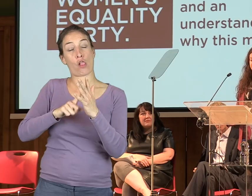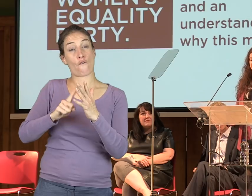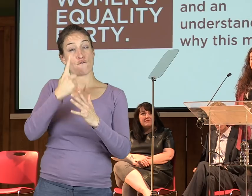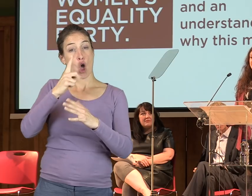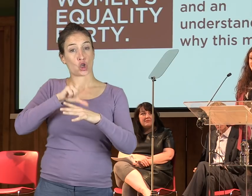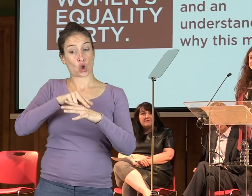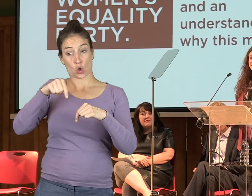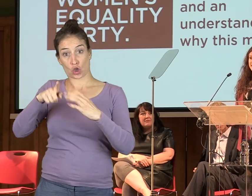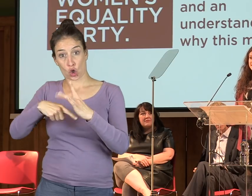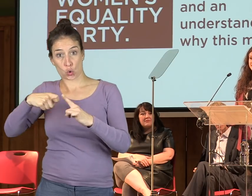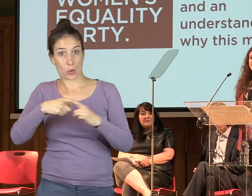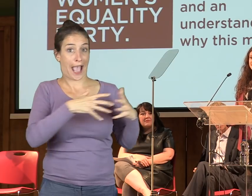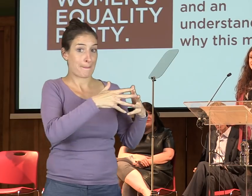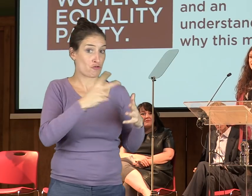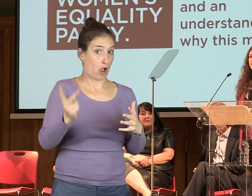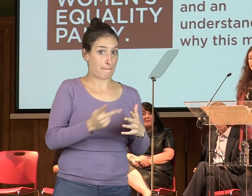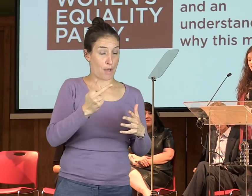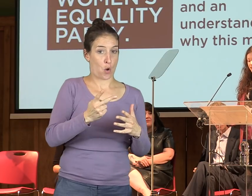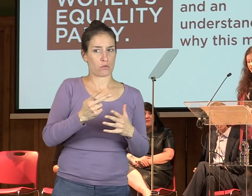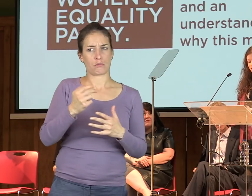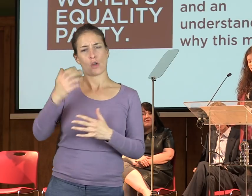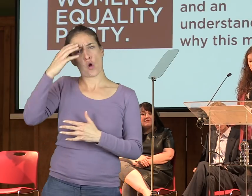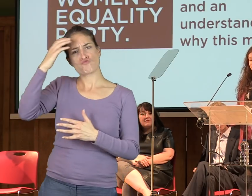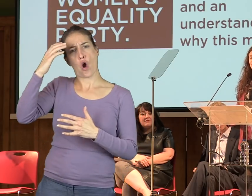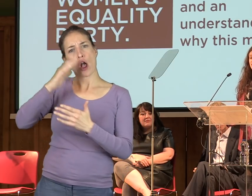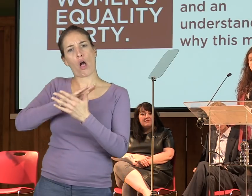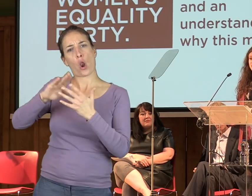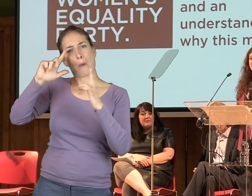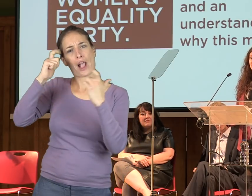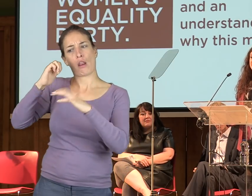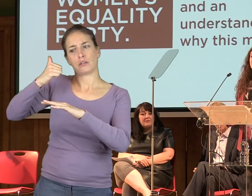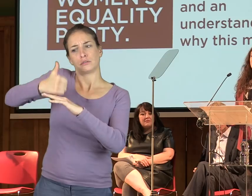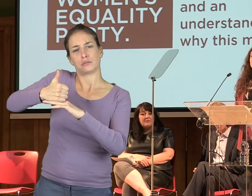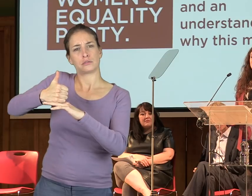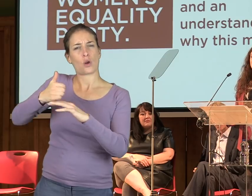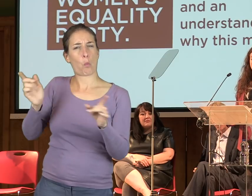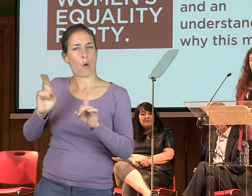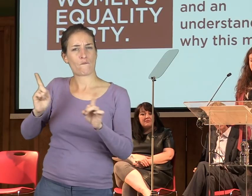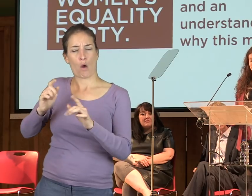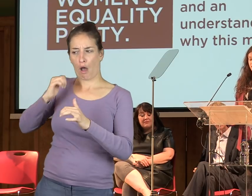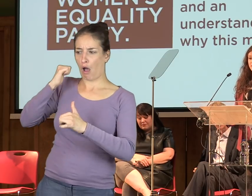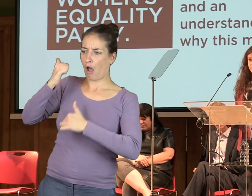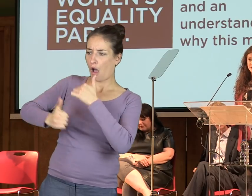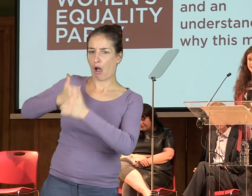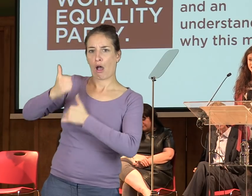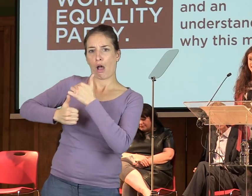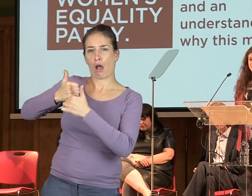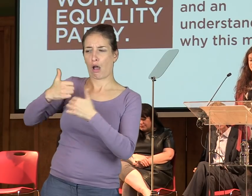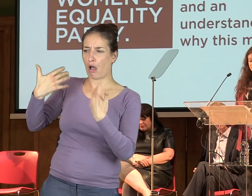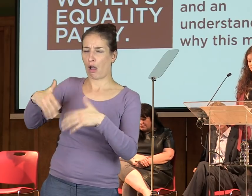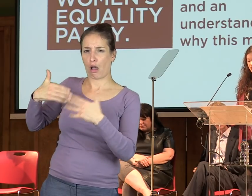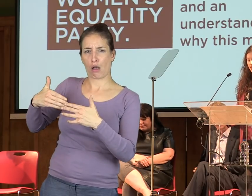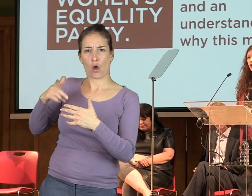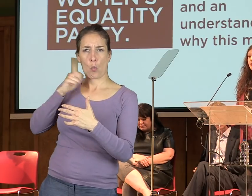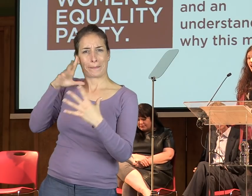for women in 1886 in recognition of the extraordinary social benefits of women's